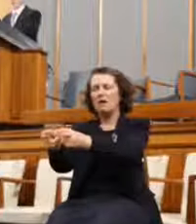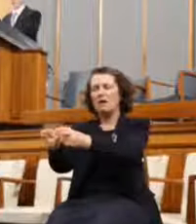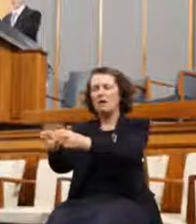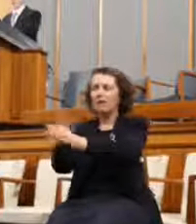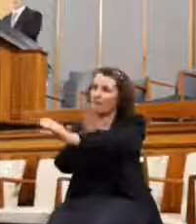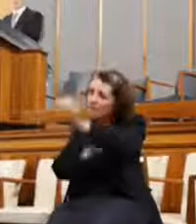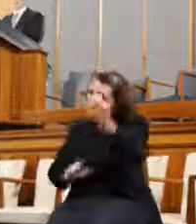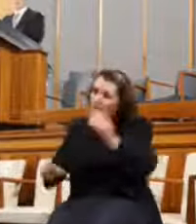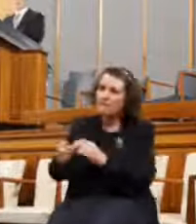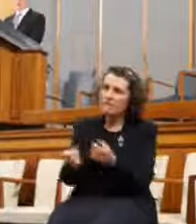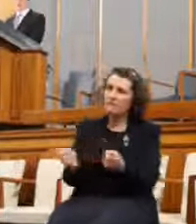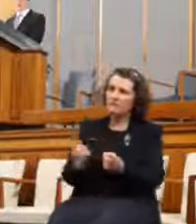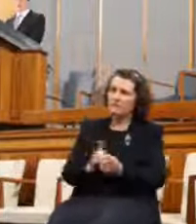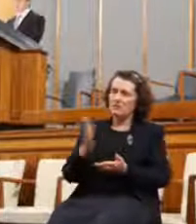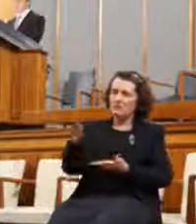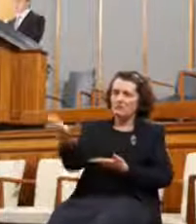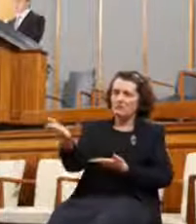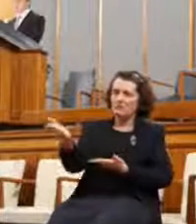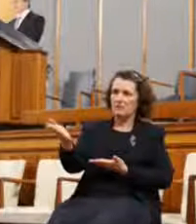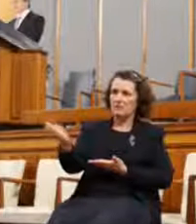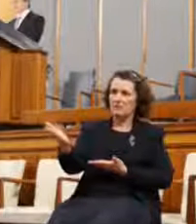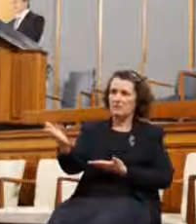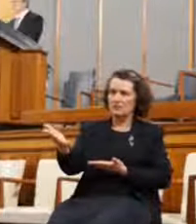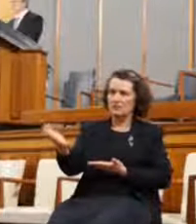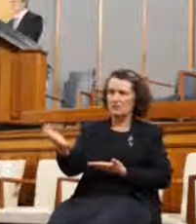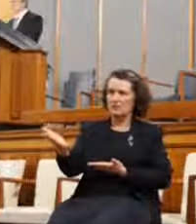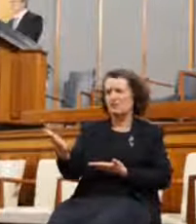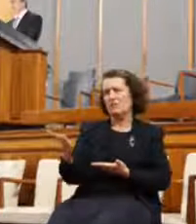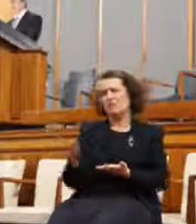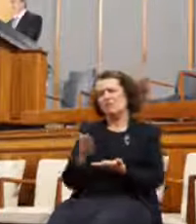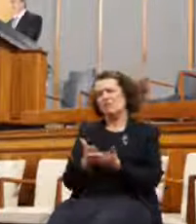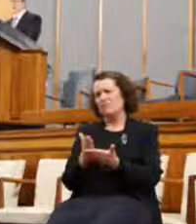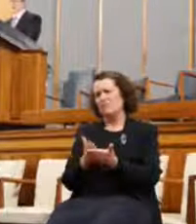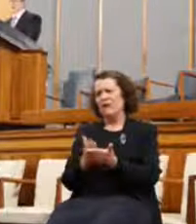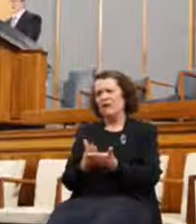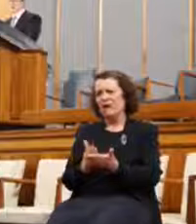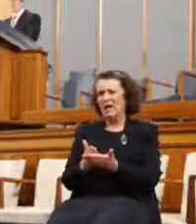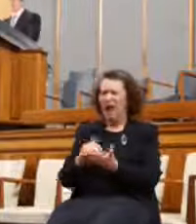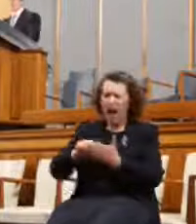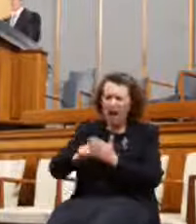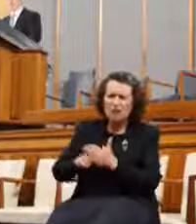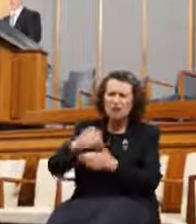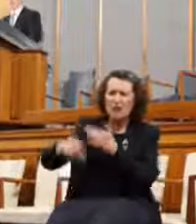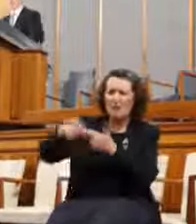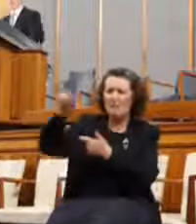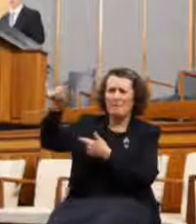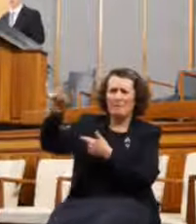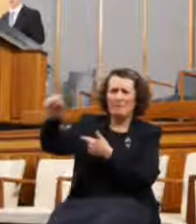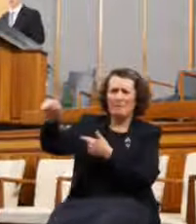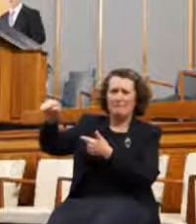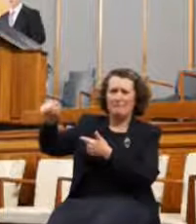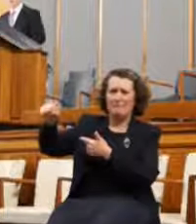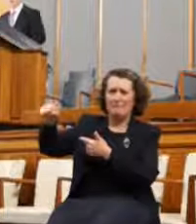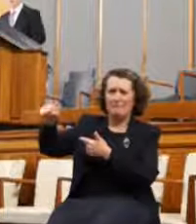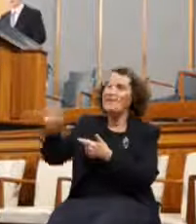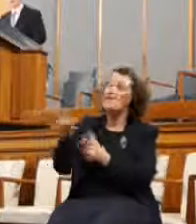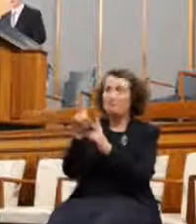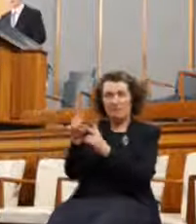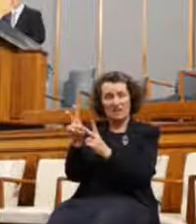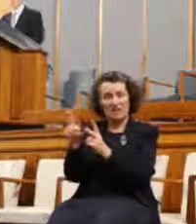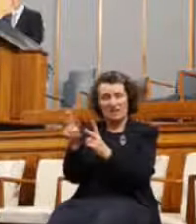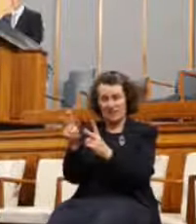where something so difficult to describe took place. Outwardly, he was nailed to a cross.